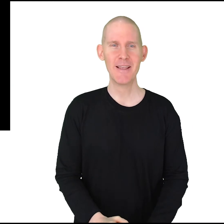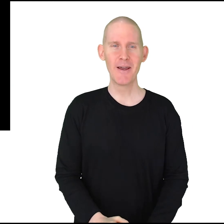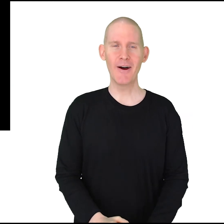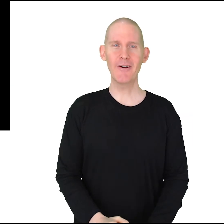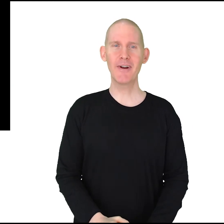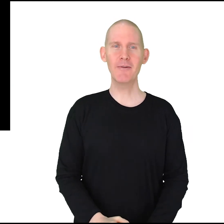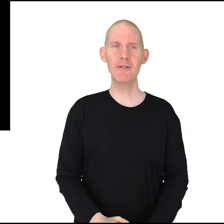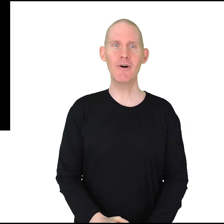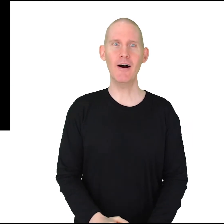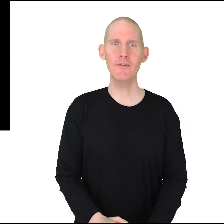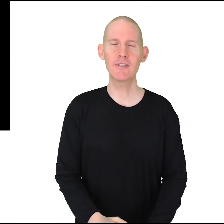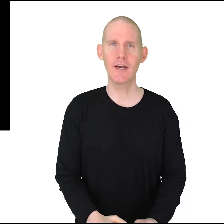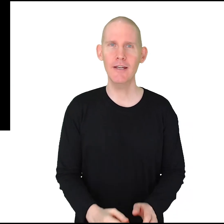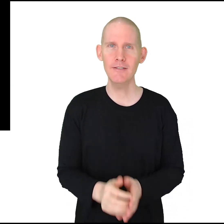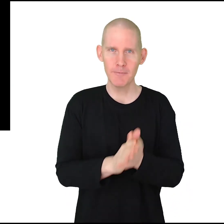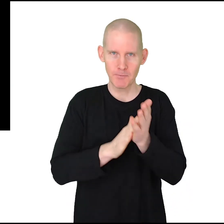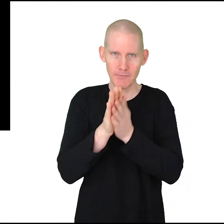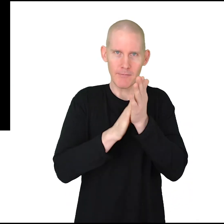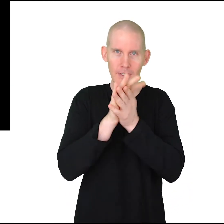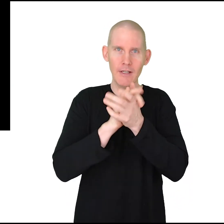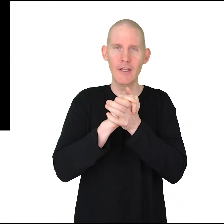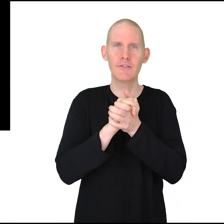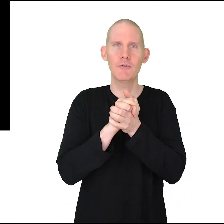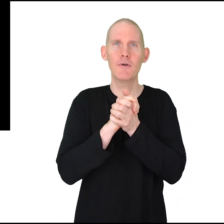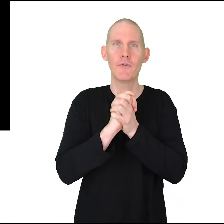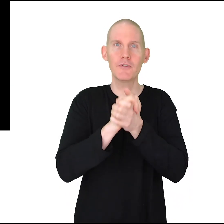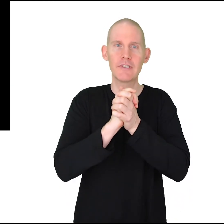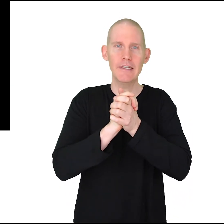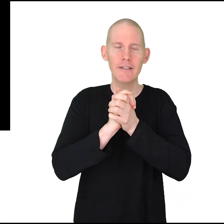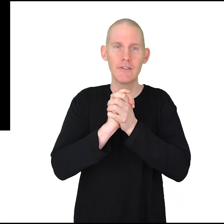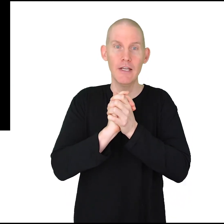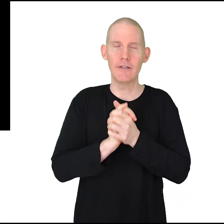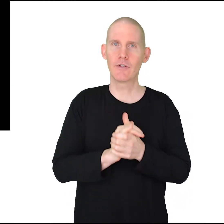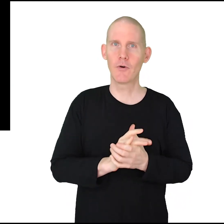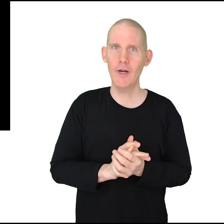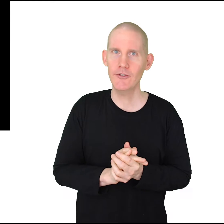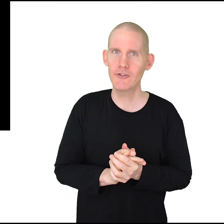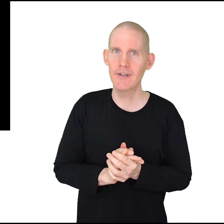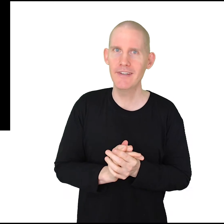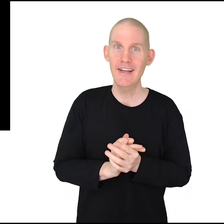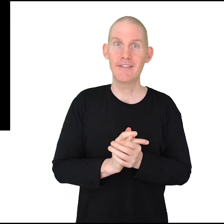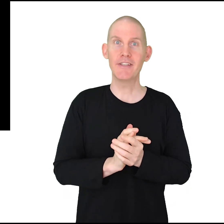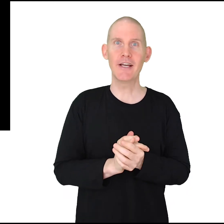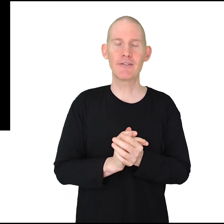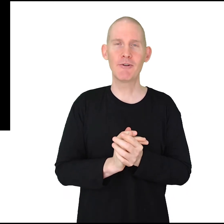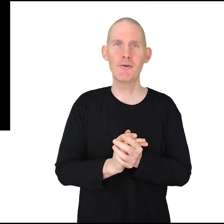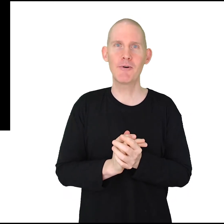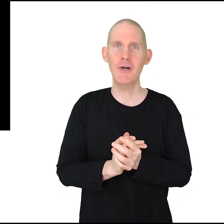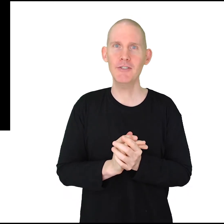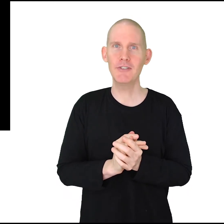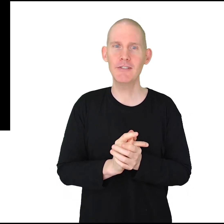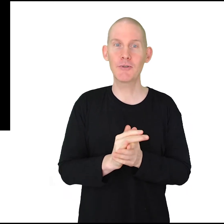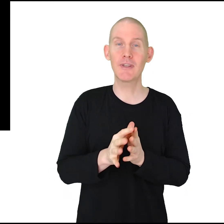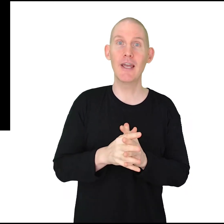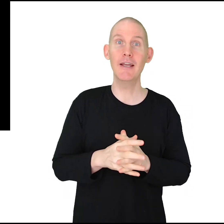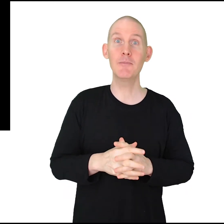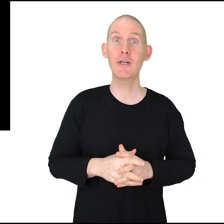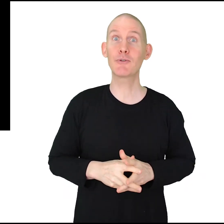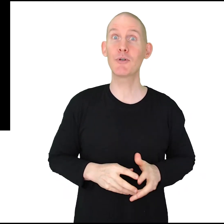All right, we know all the signs. Let's do the full sentence. It's a question. It's a yes/no question. So at the end, make sure to raise